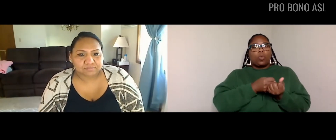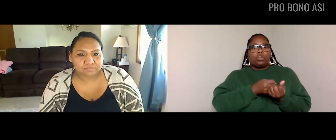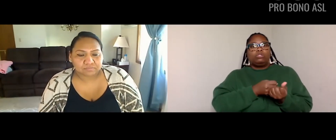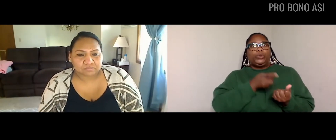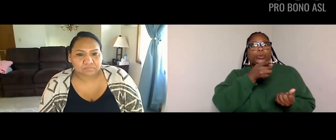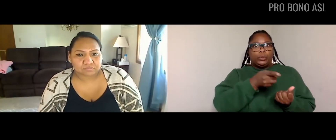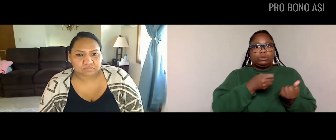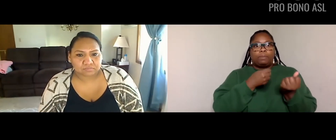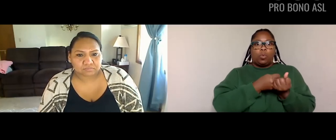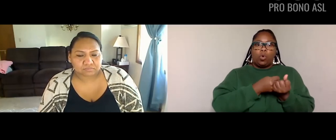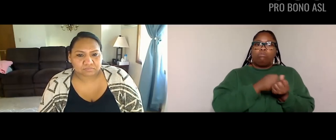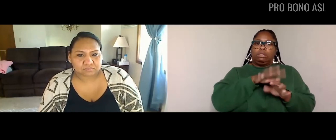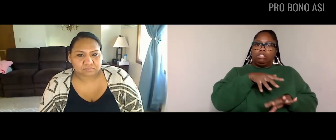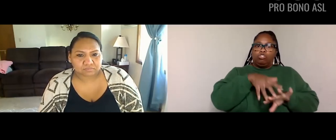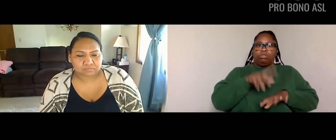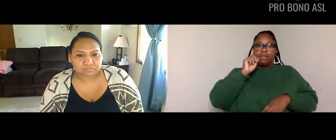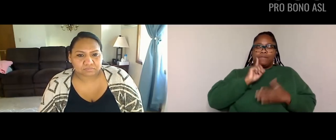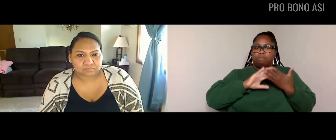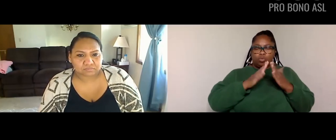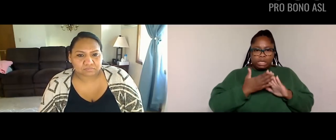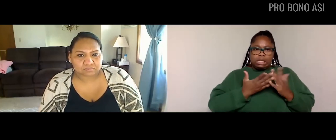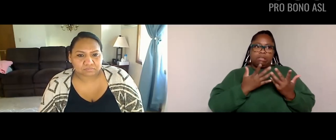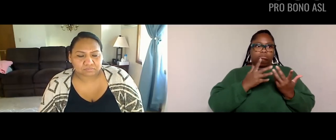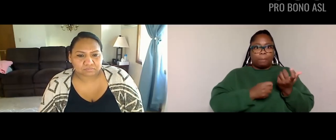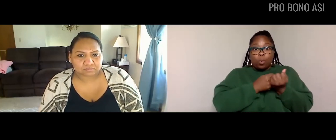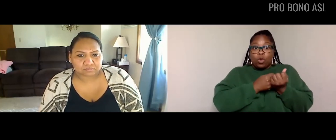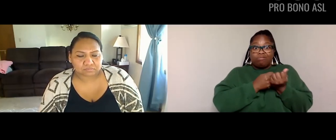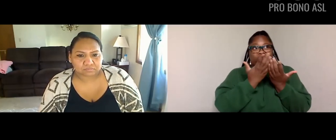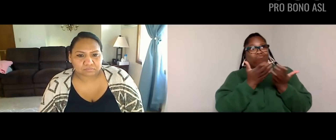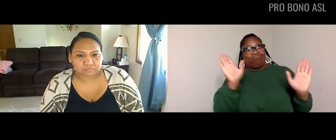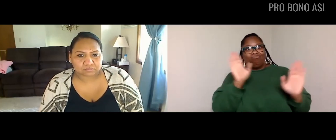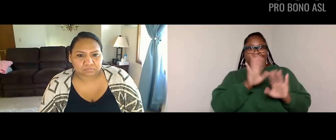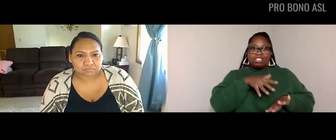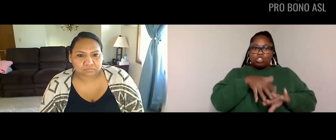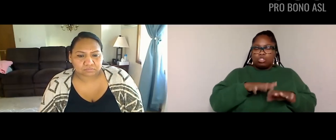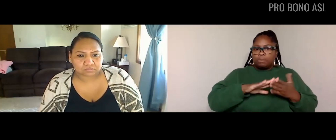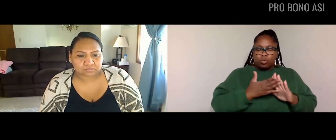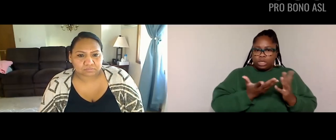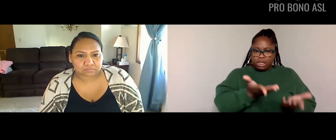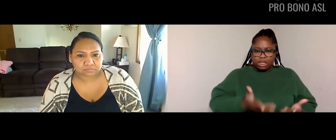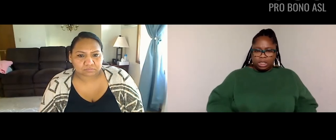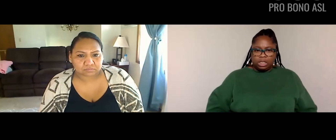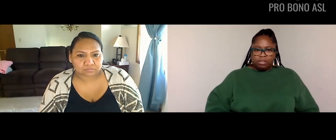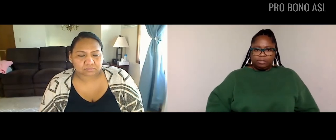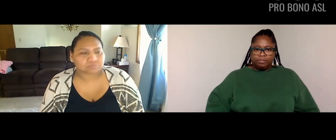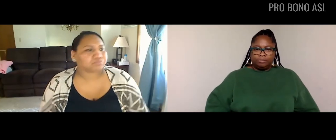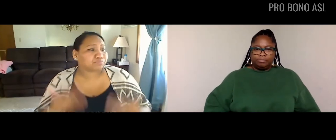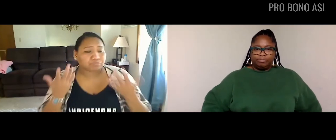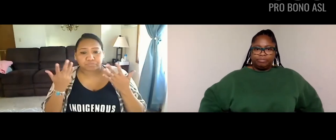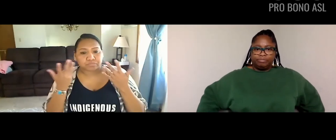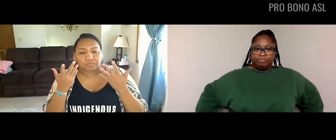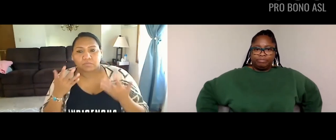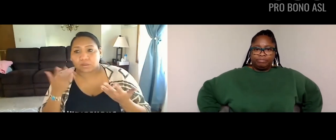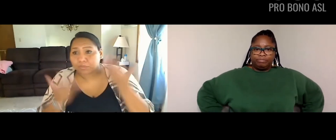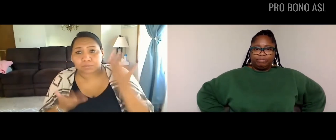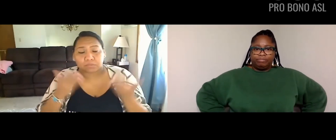Okay, so how can we as a hearing community, as hearing interpreters, support you and support the Indigenous deaf communities? How can